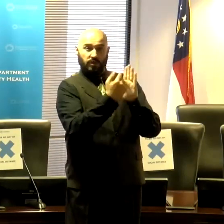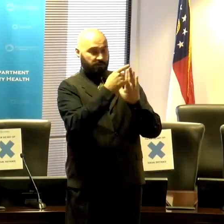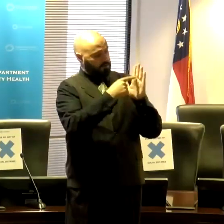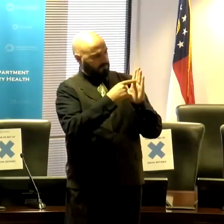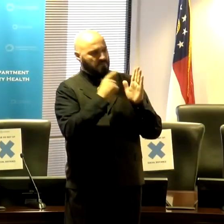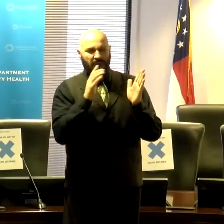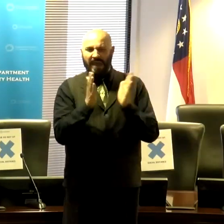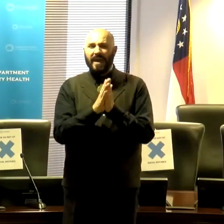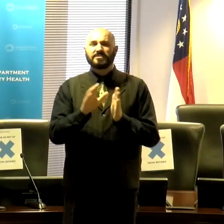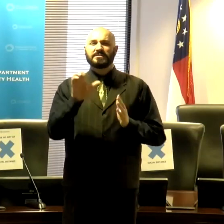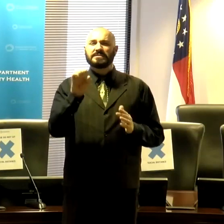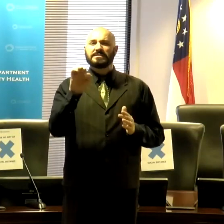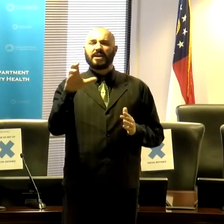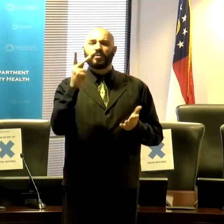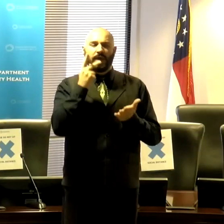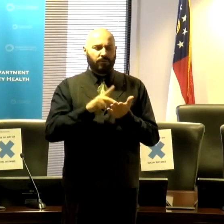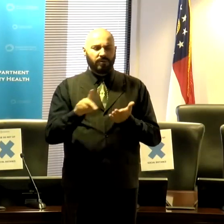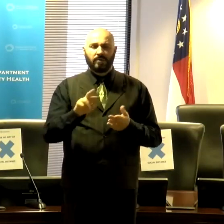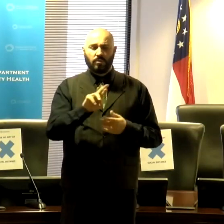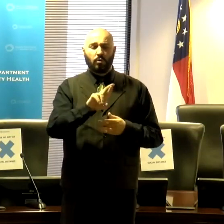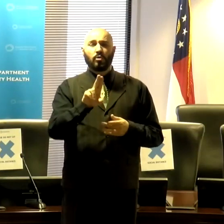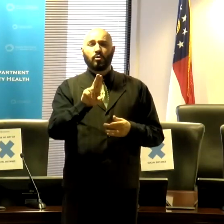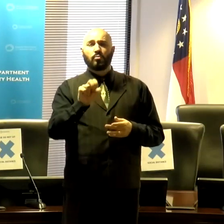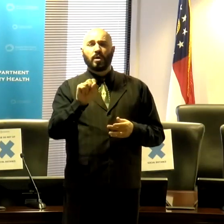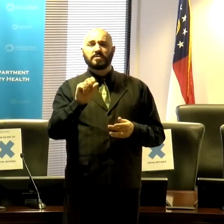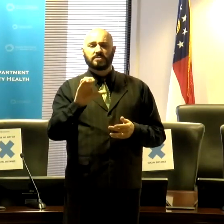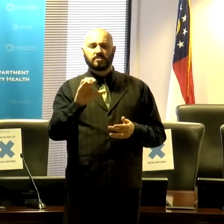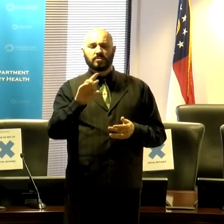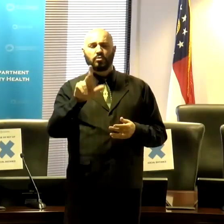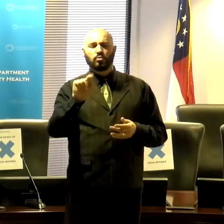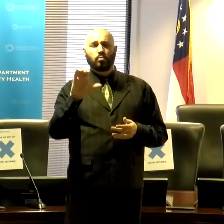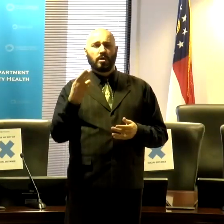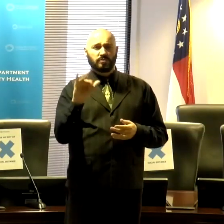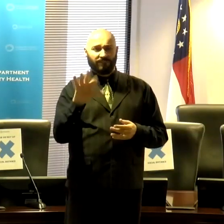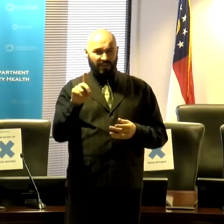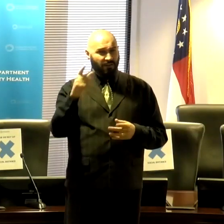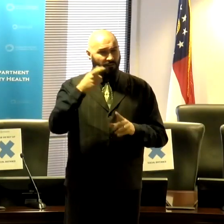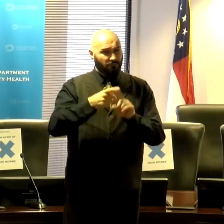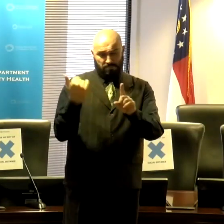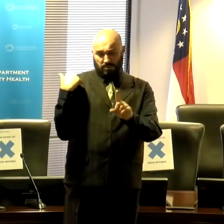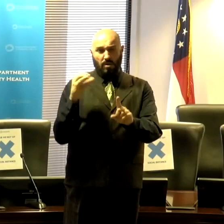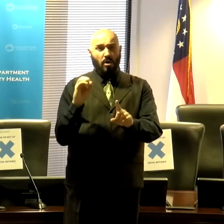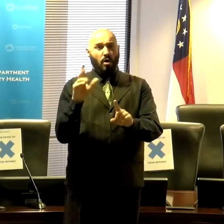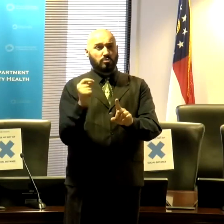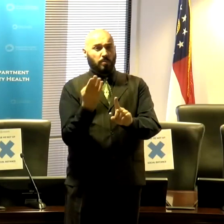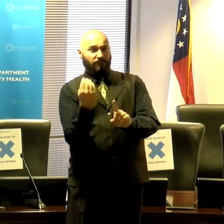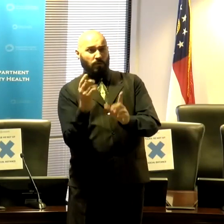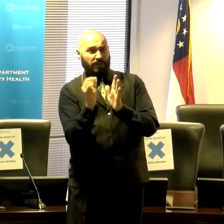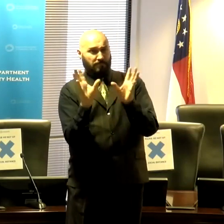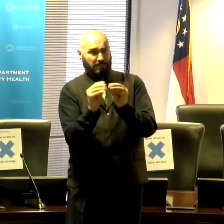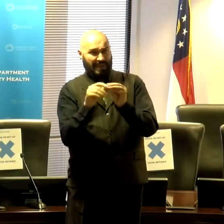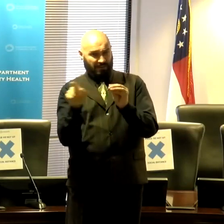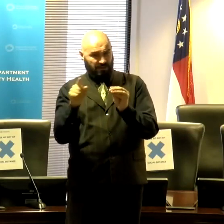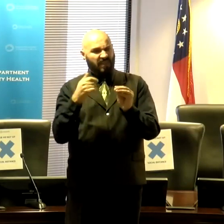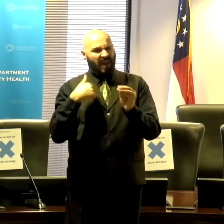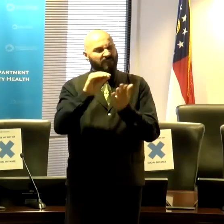Russell Crutchfield if he has read the minutes of the October 14 meeting, and if those are in order, would he